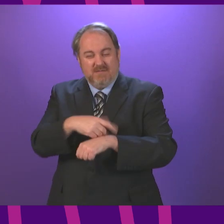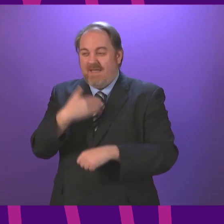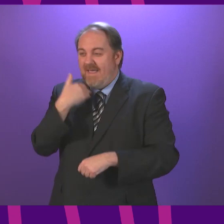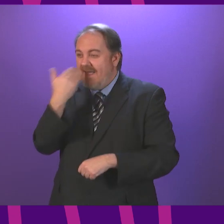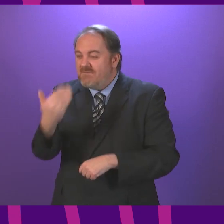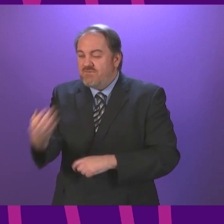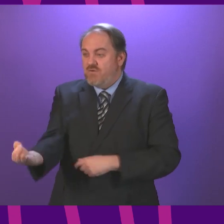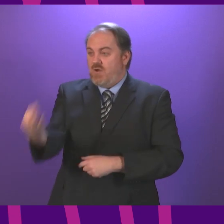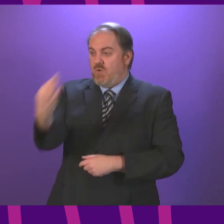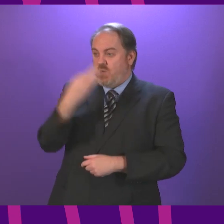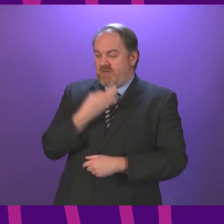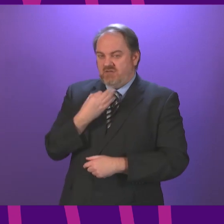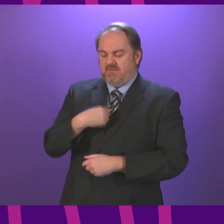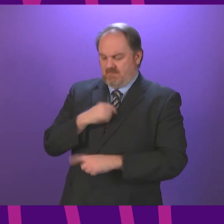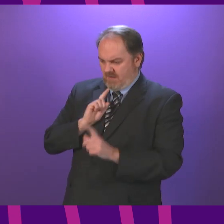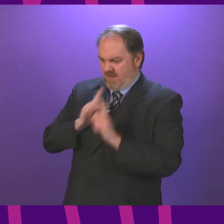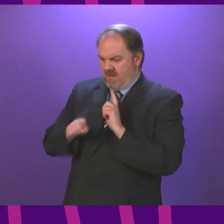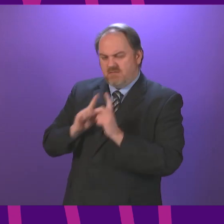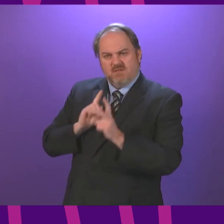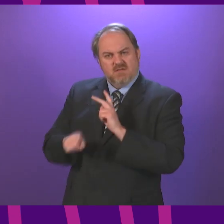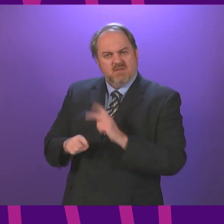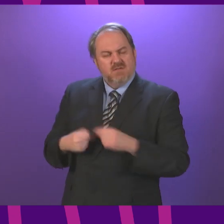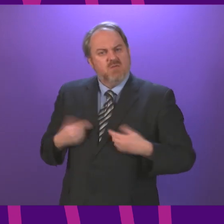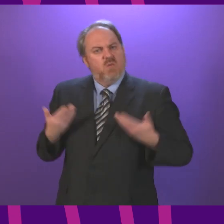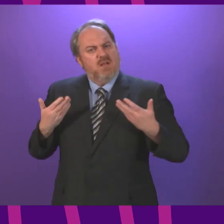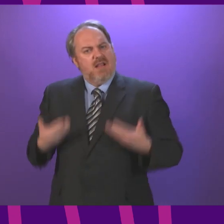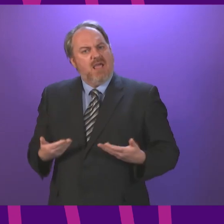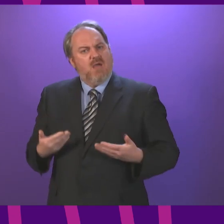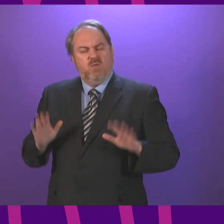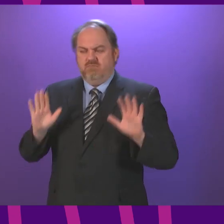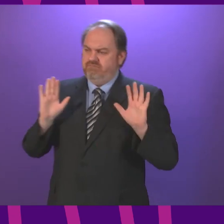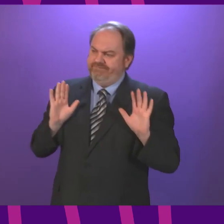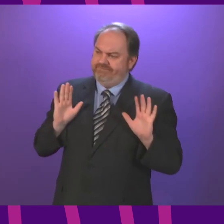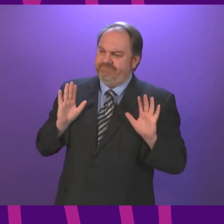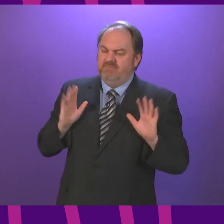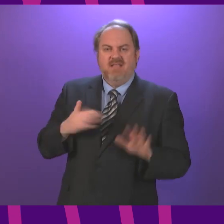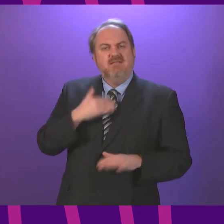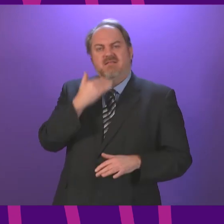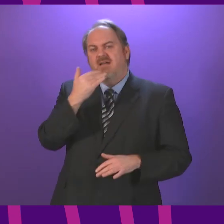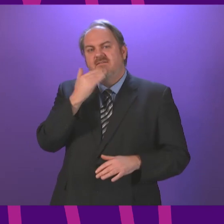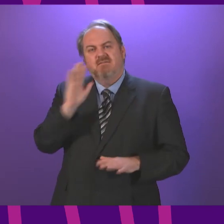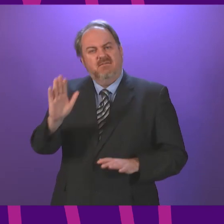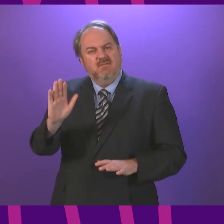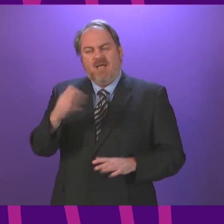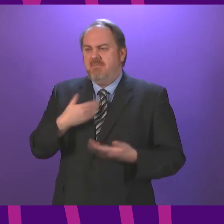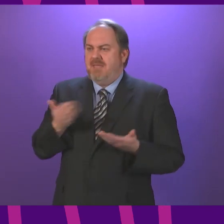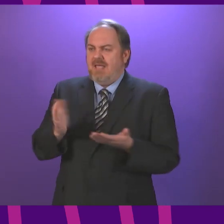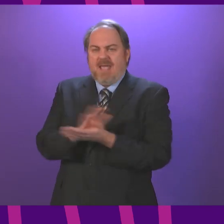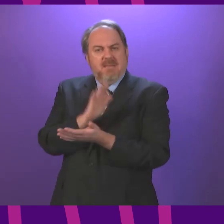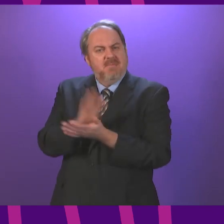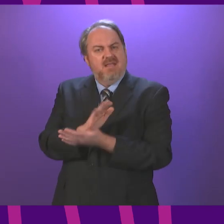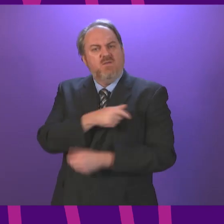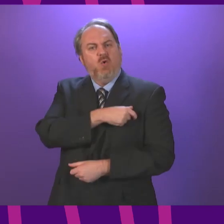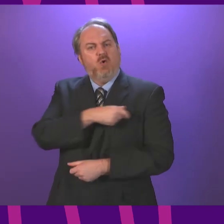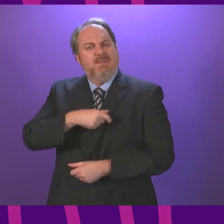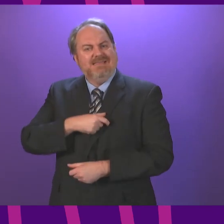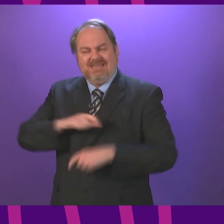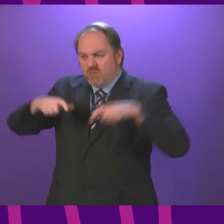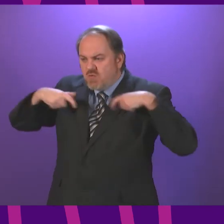was put to me, and so, Presiding Officer, I intend now to rest on that, to allow both the committee and the inquiry on the